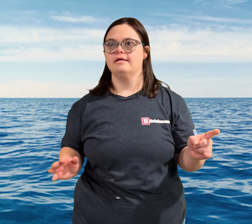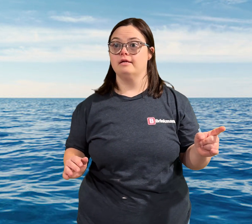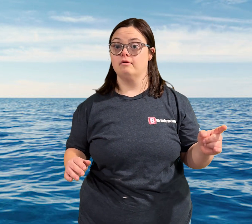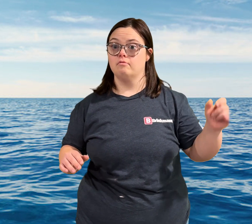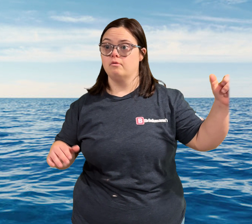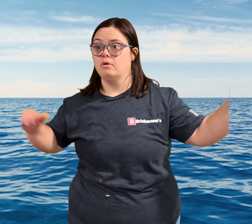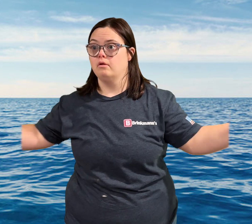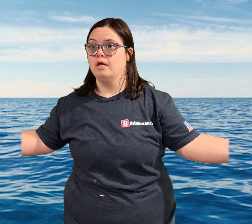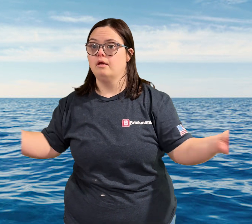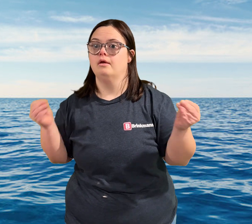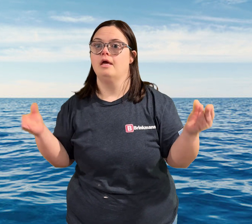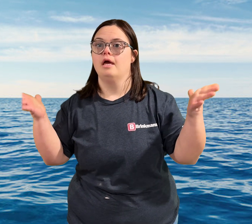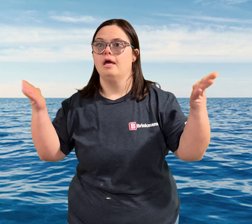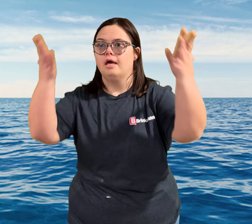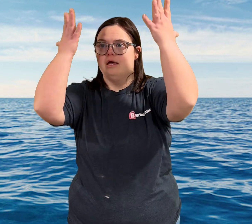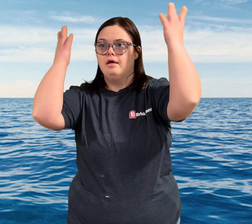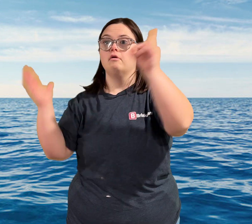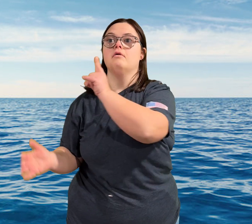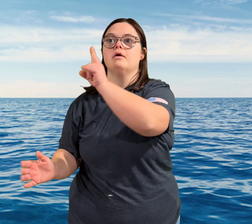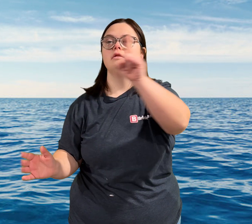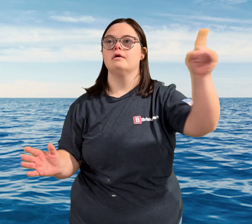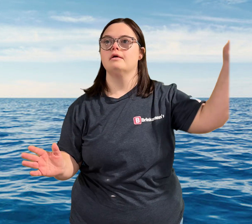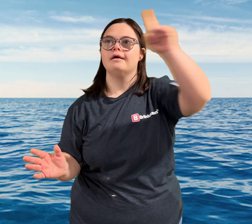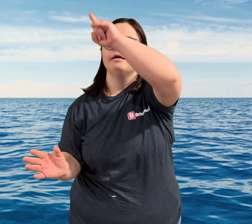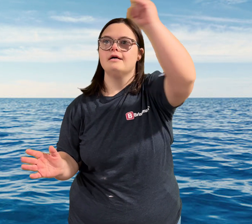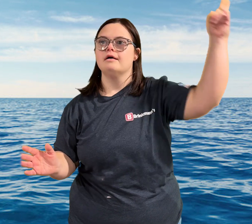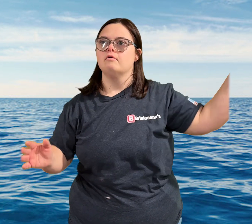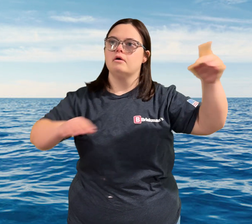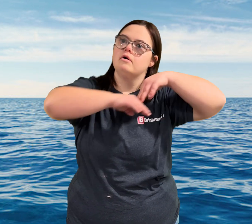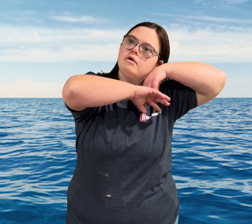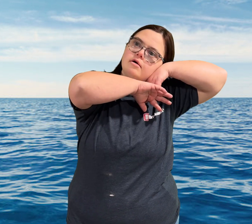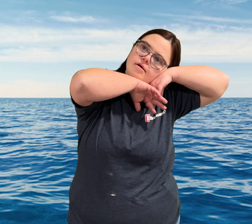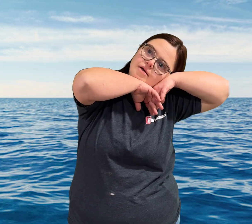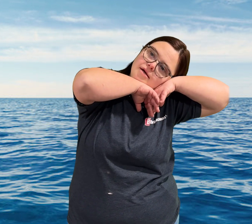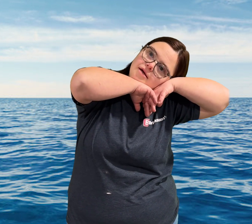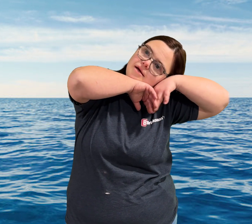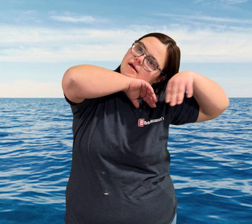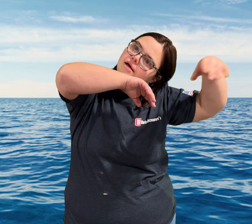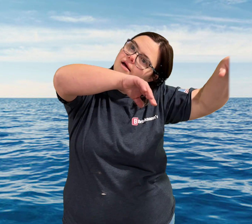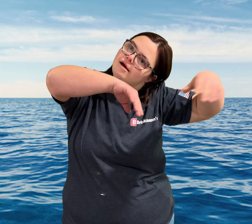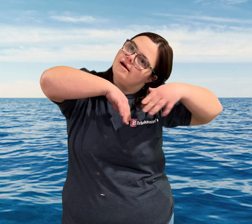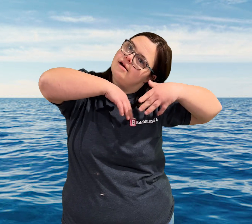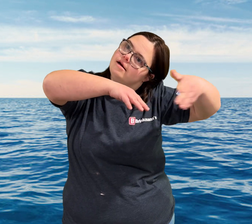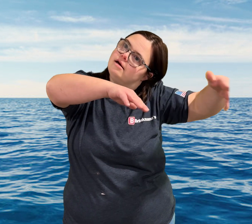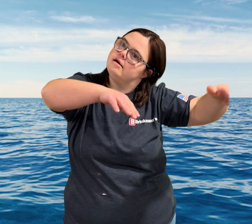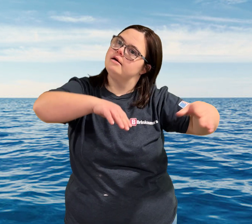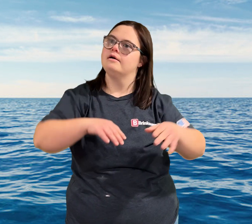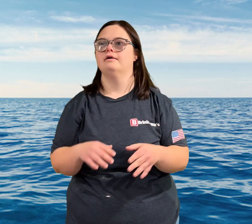would I pay? Spend the day, more the sand.